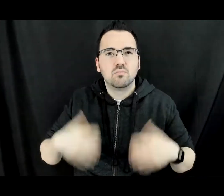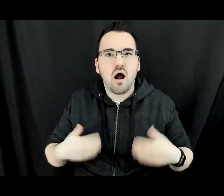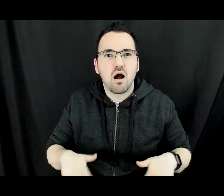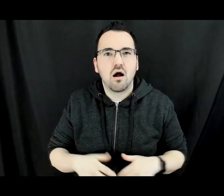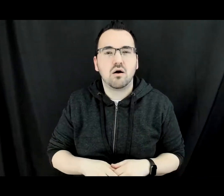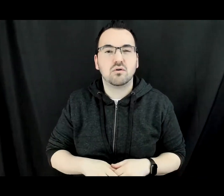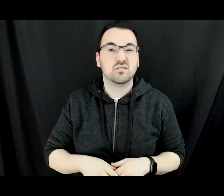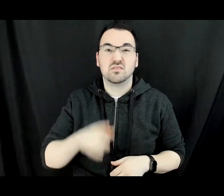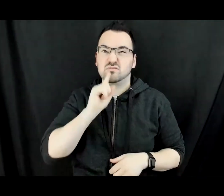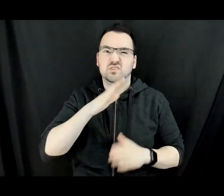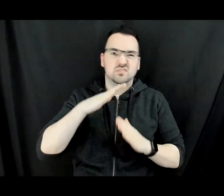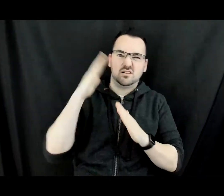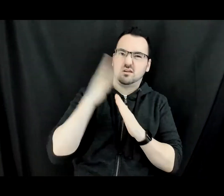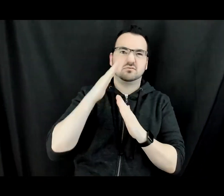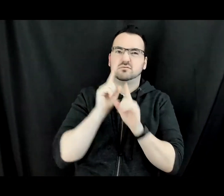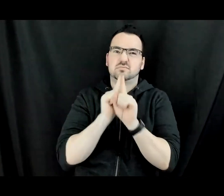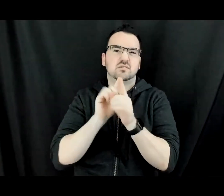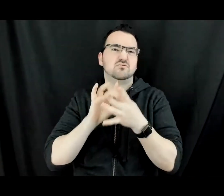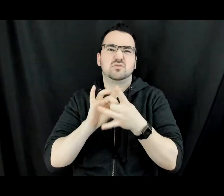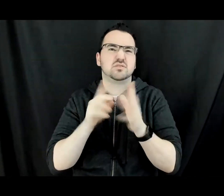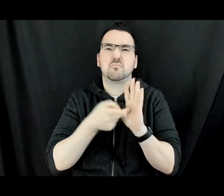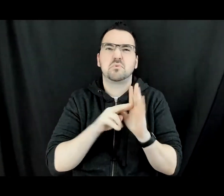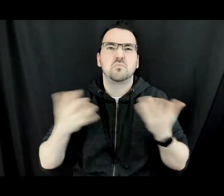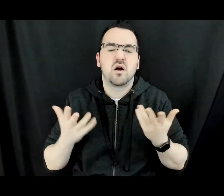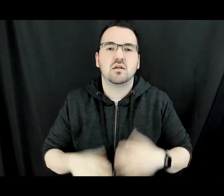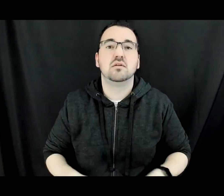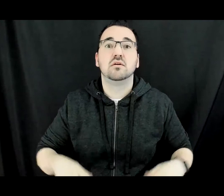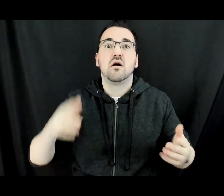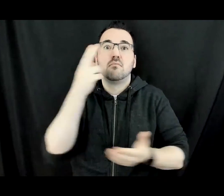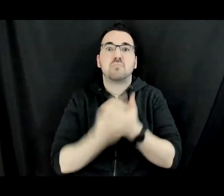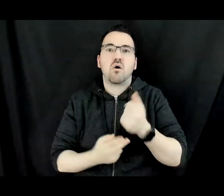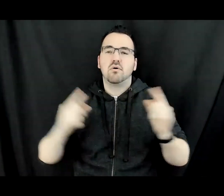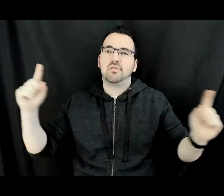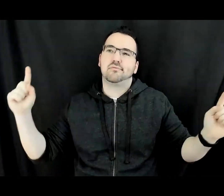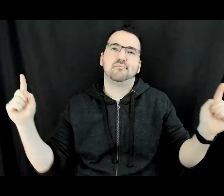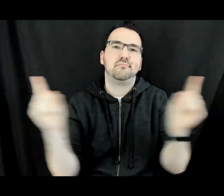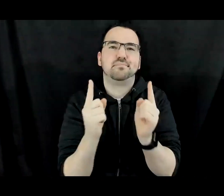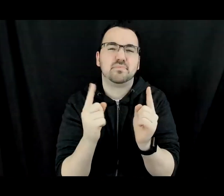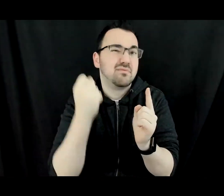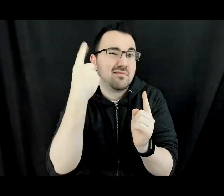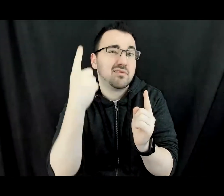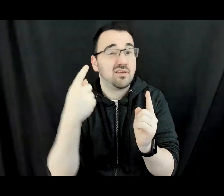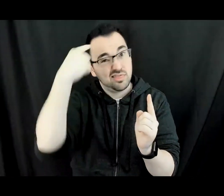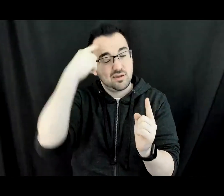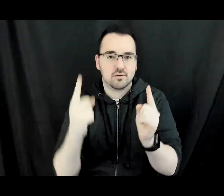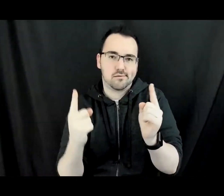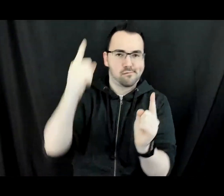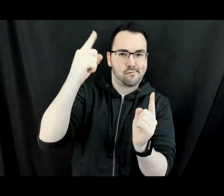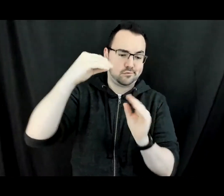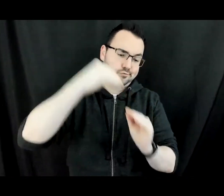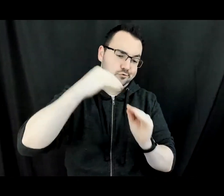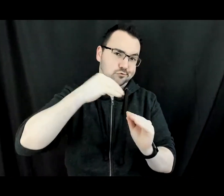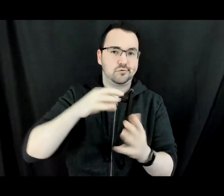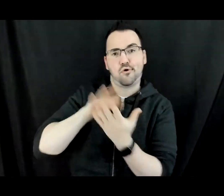show up to learn. And though we may be the advice givers, some of the time, the best ones want to learn as much